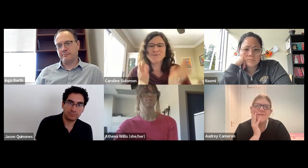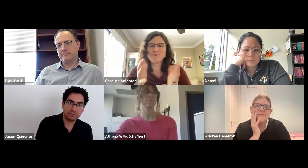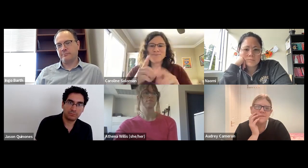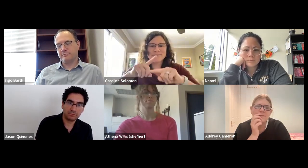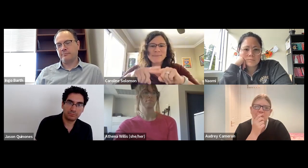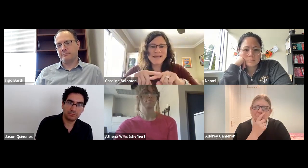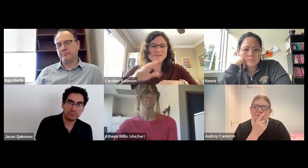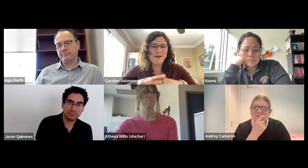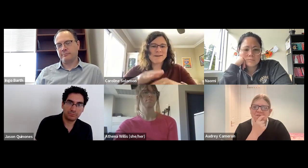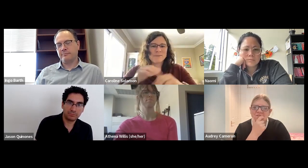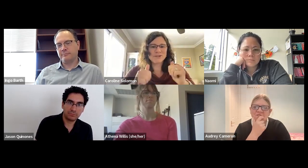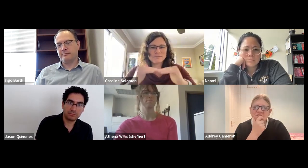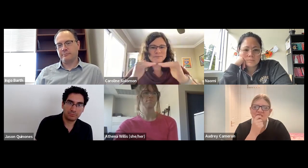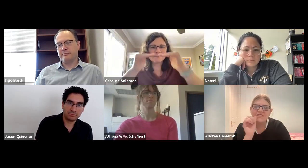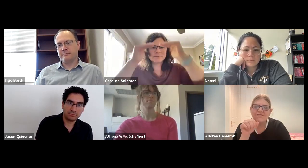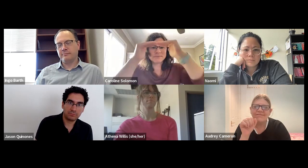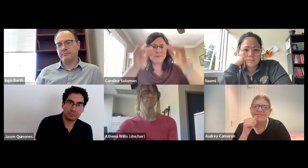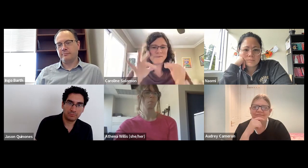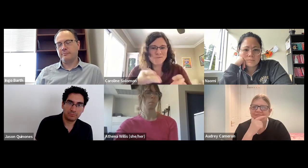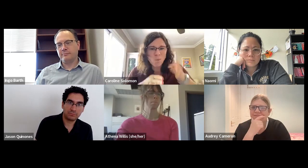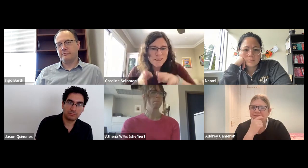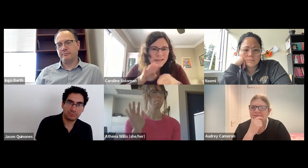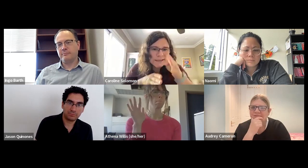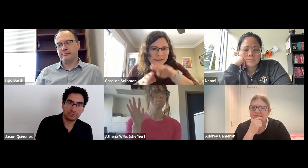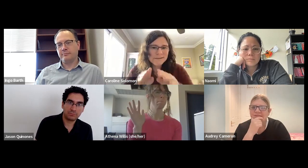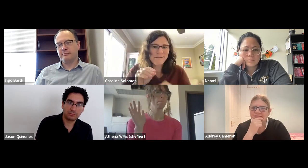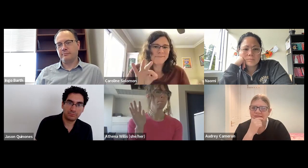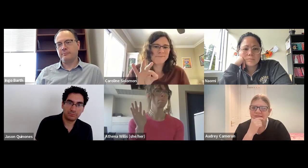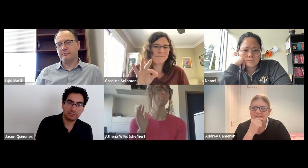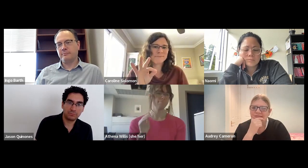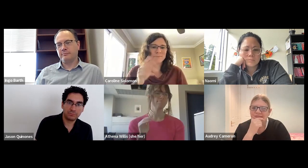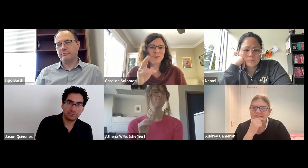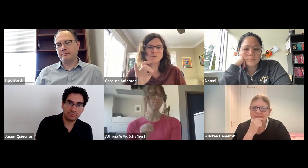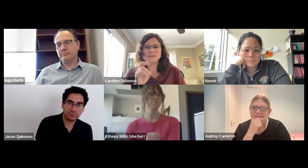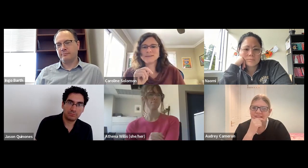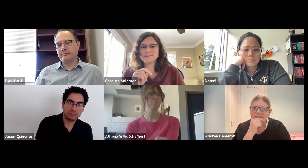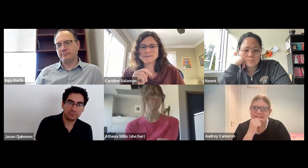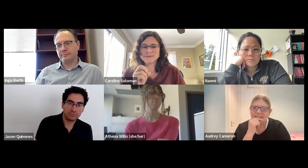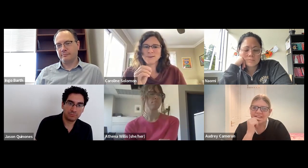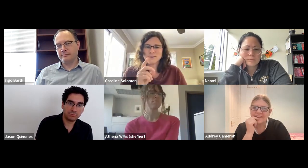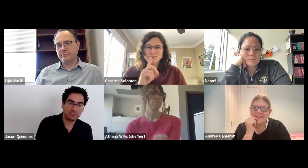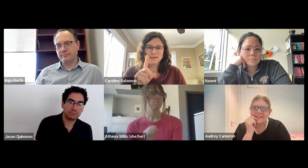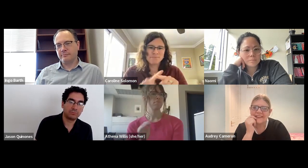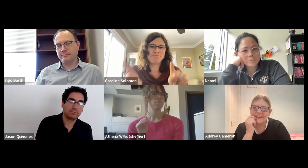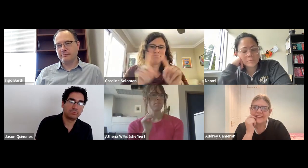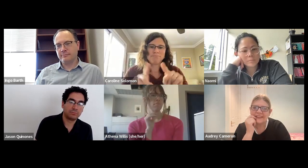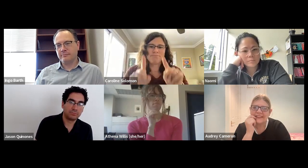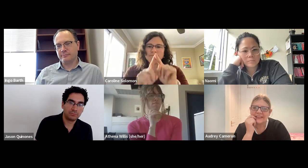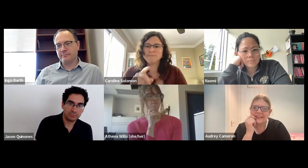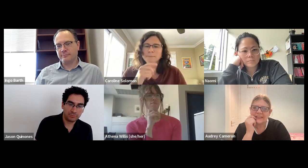of mimics that shape. So again, it depends on what level. Are you looking at the level of a protein being folded, or a protein